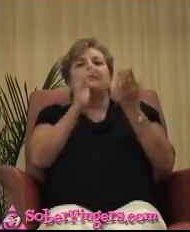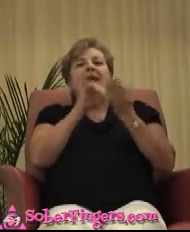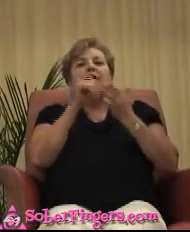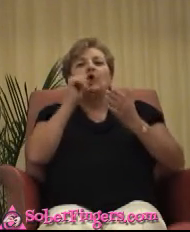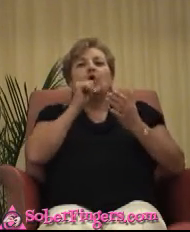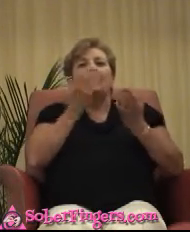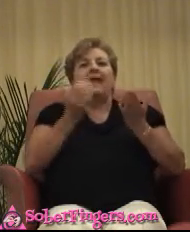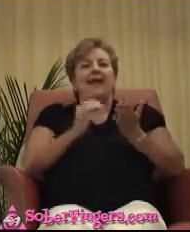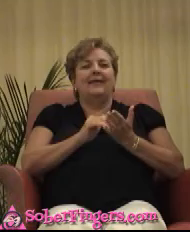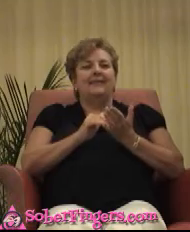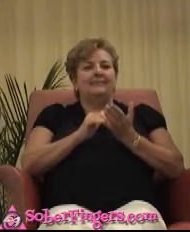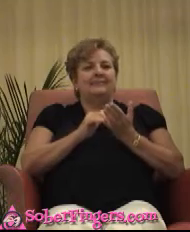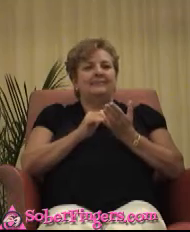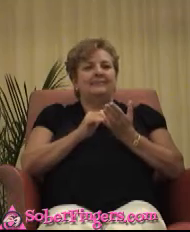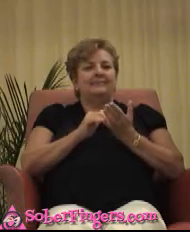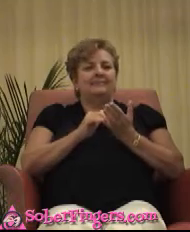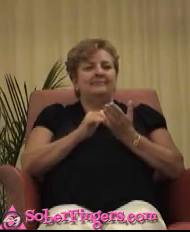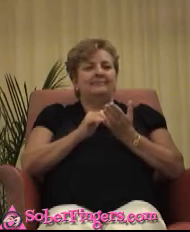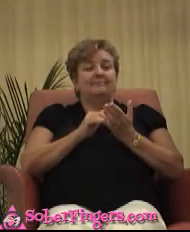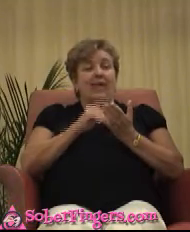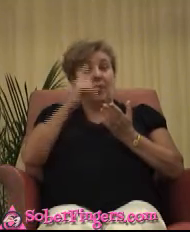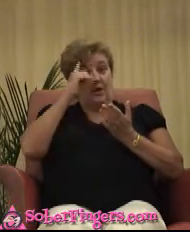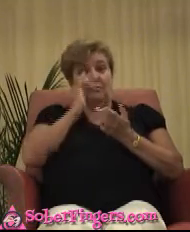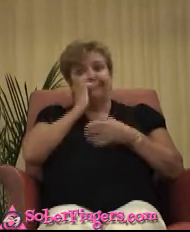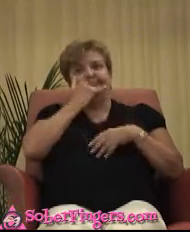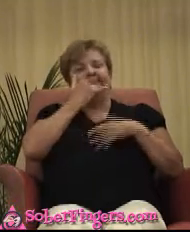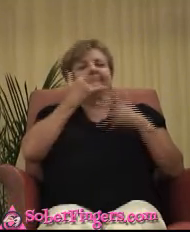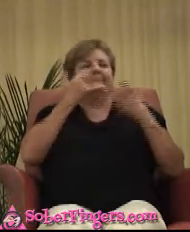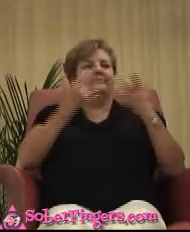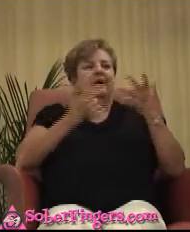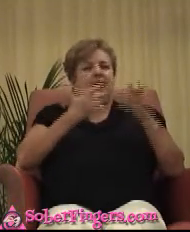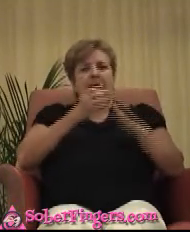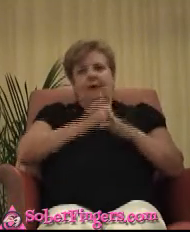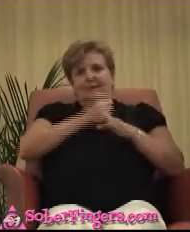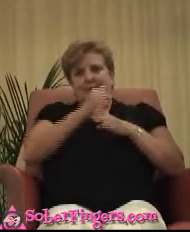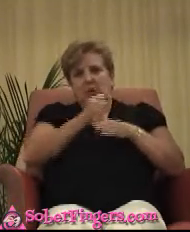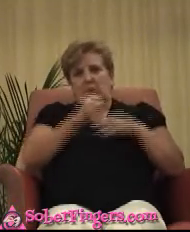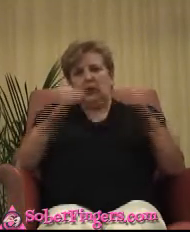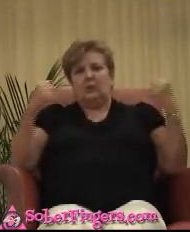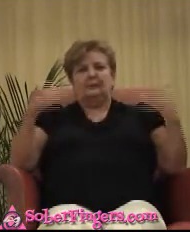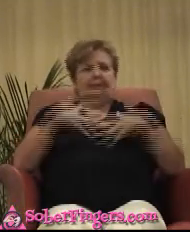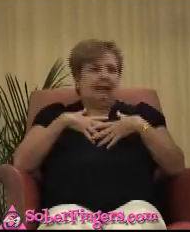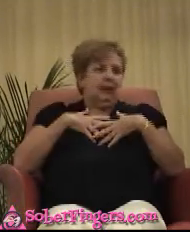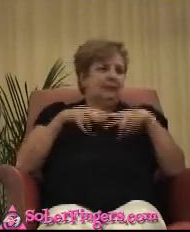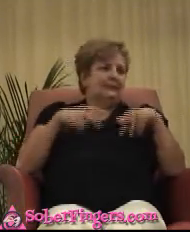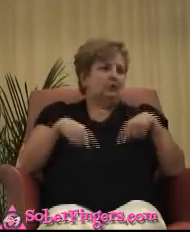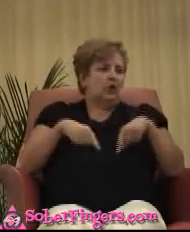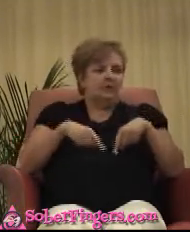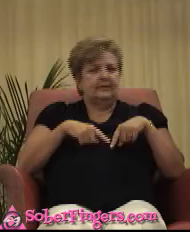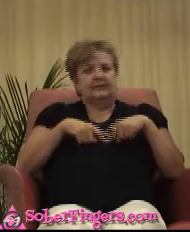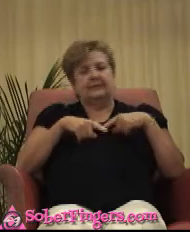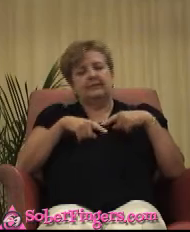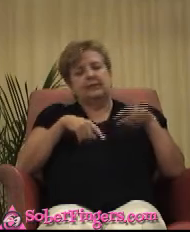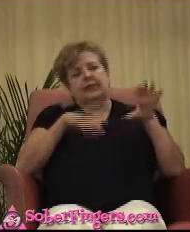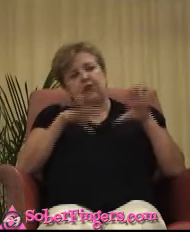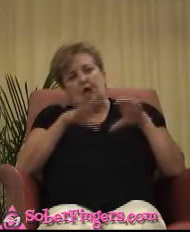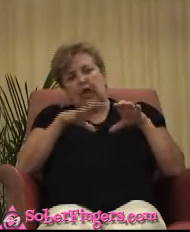that it was an accident. Was sober, scared, and nervous. And she began to talk with me, bought her a cup of coffee, and she and I began to date.